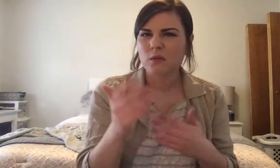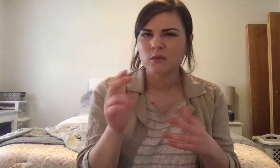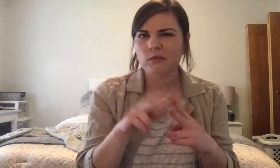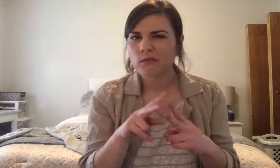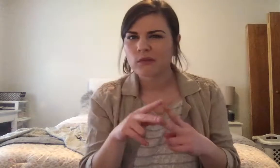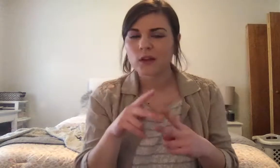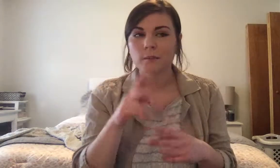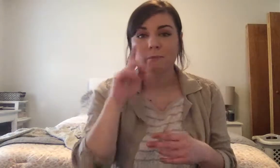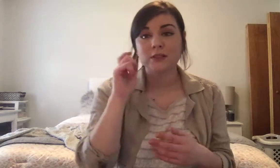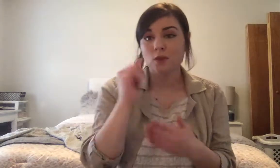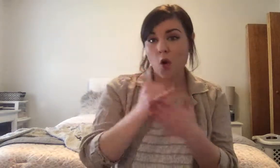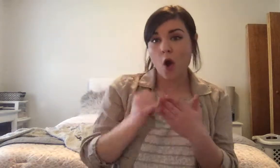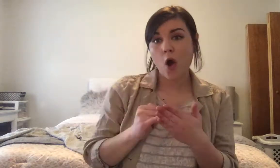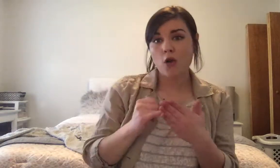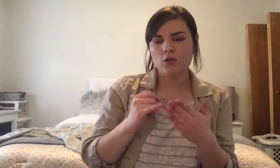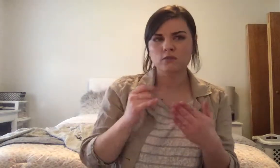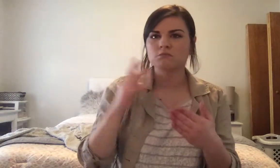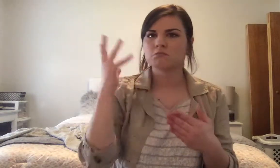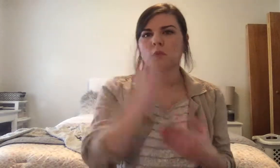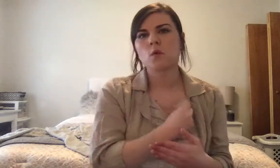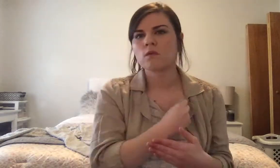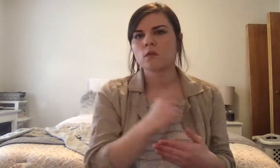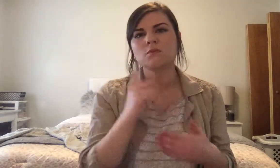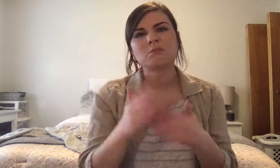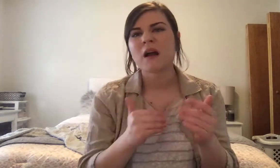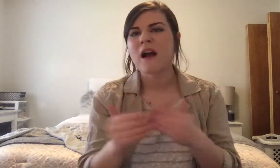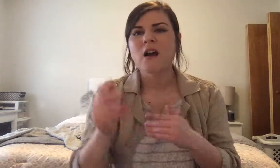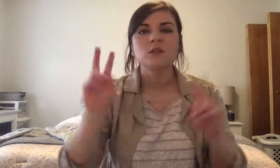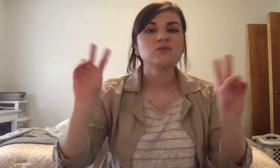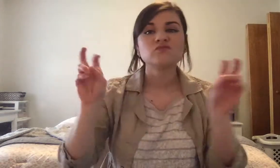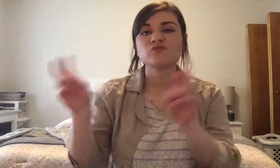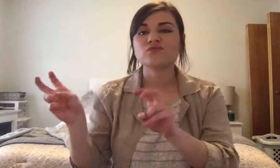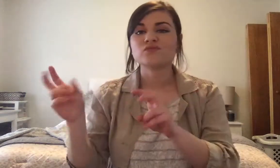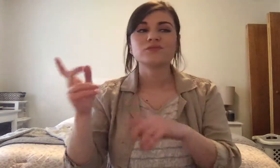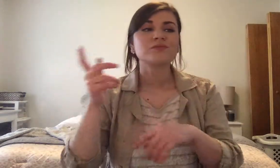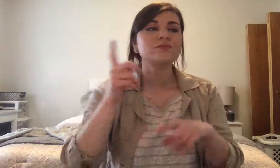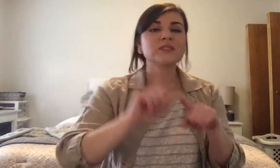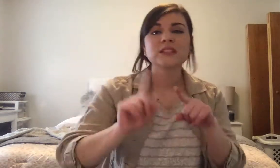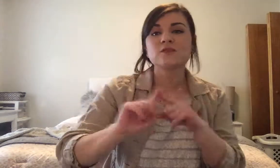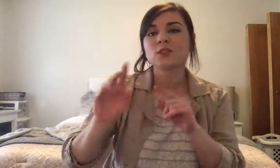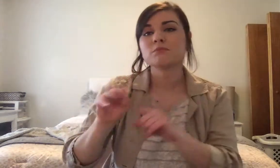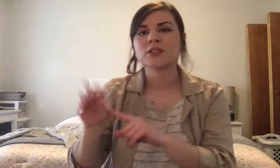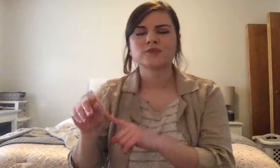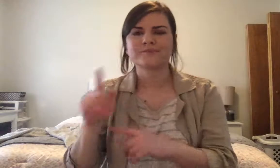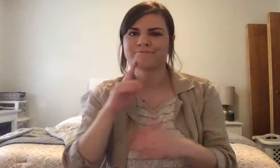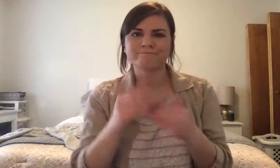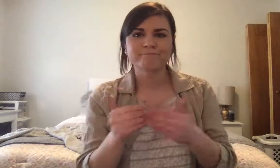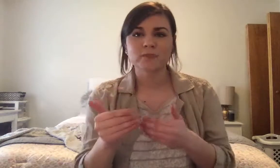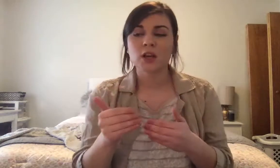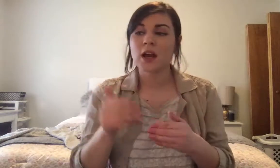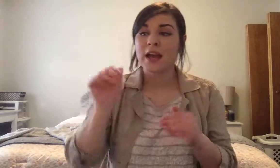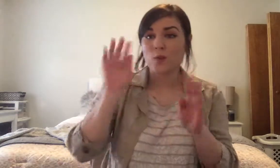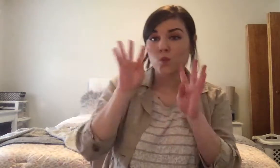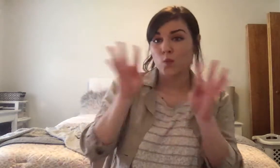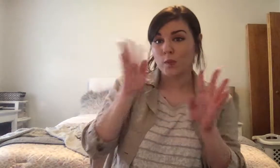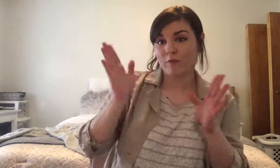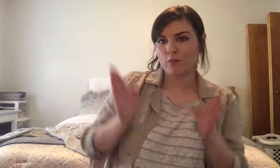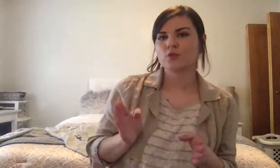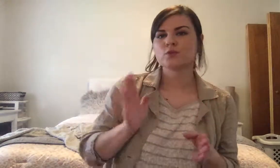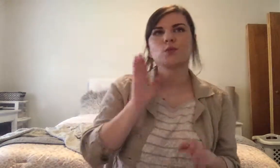art, and it's beautiful, and it doesn't matter what it is. A creative person is going to appreciate creative things no matter what they